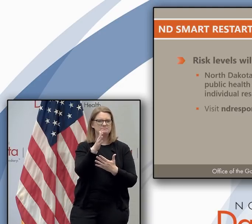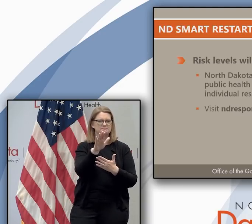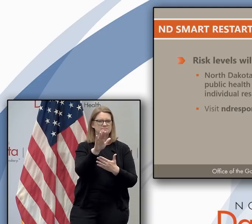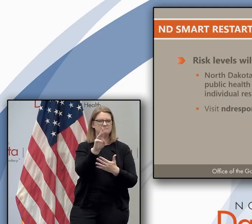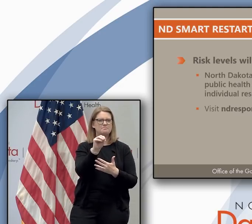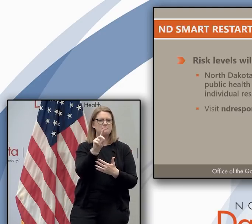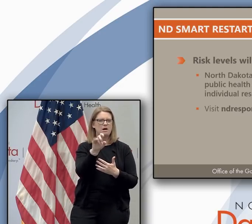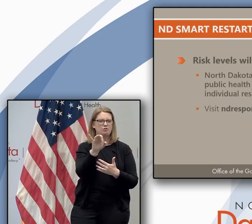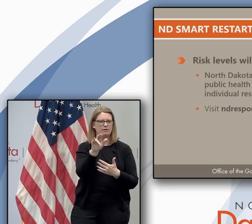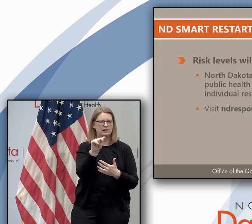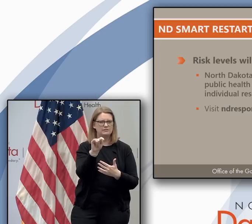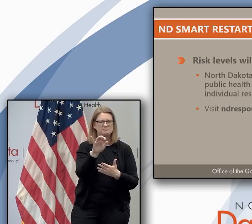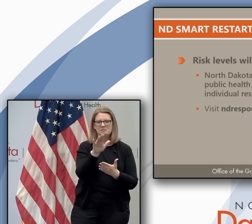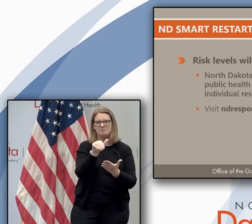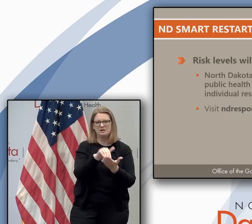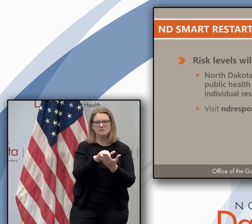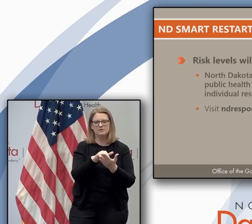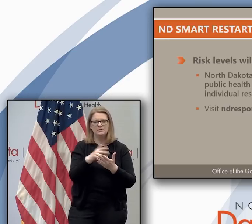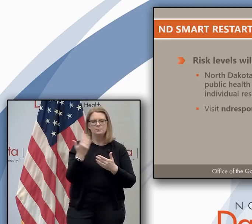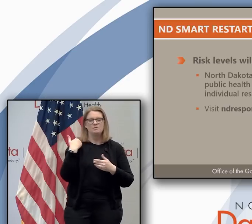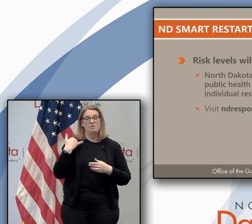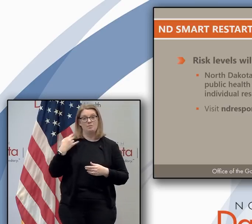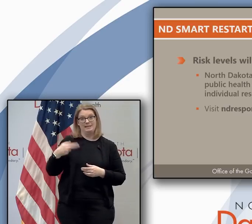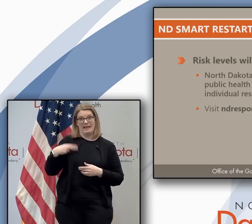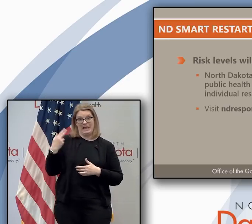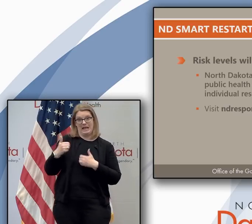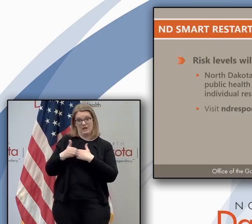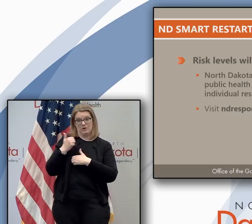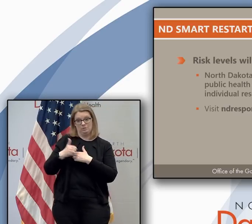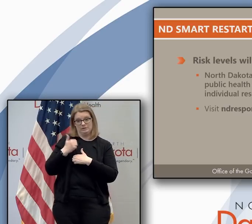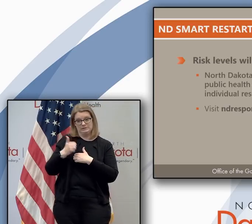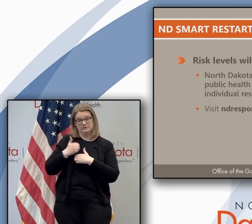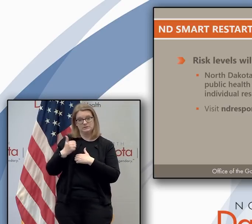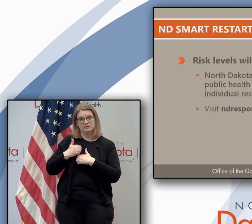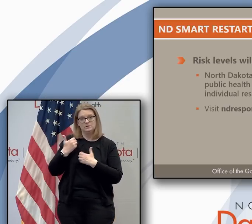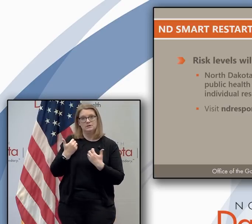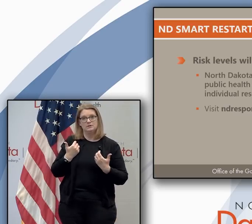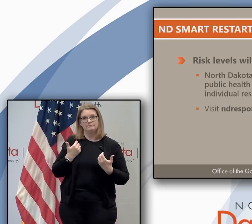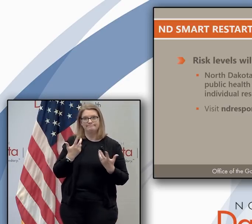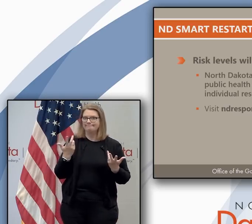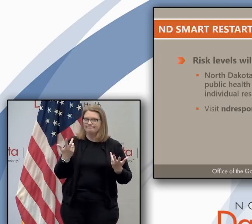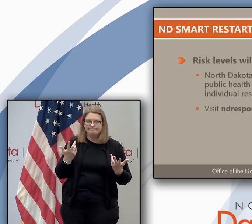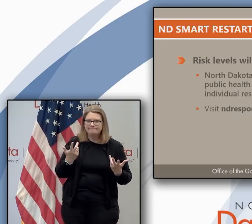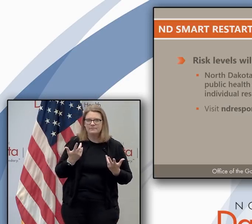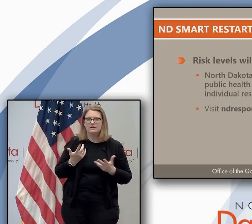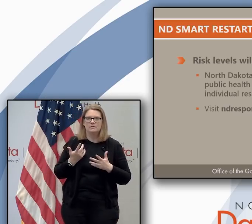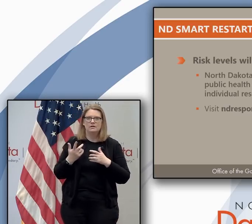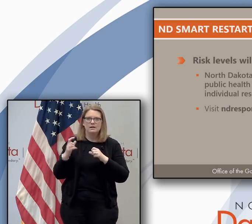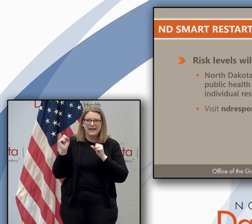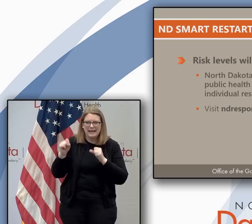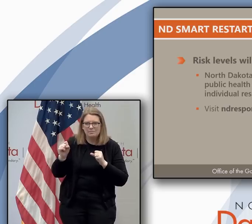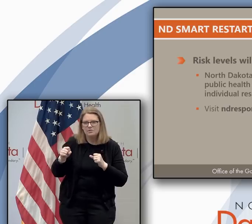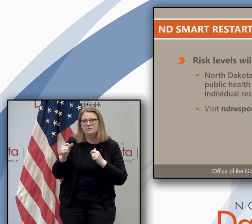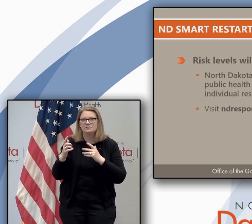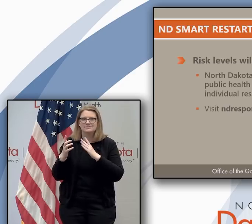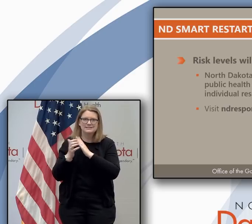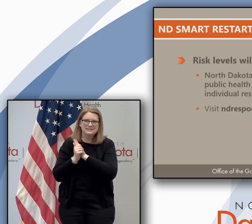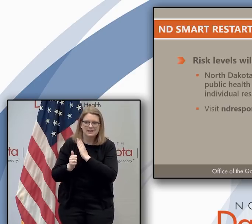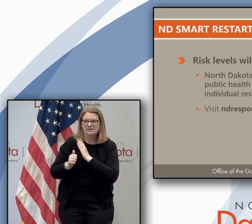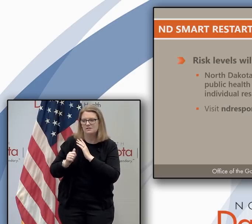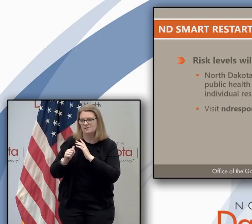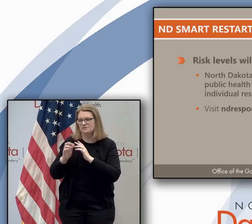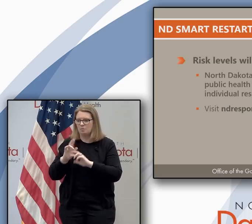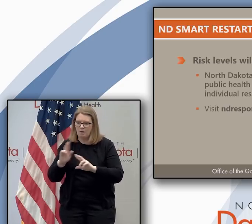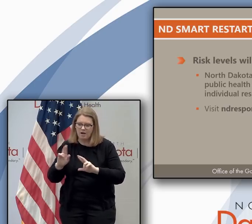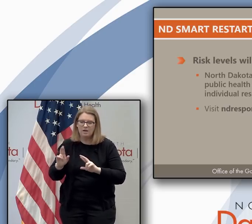earlier in this crisis, we were in the high risk because we didn't have all the capabilities and skill sets that we've talked about in